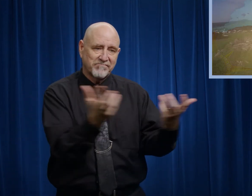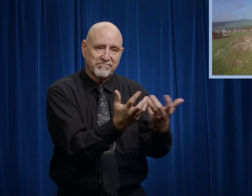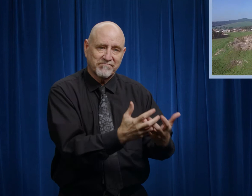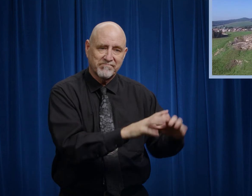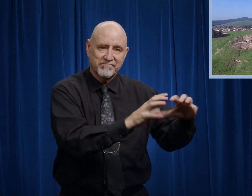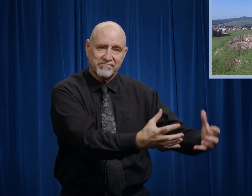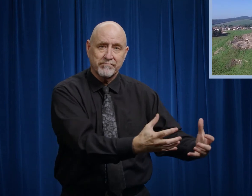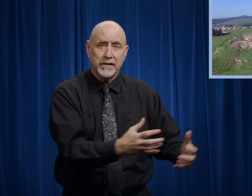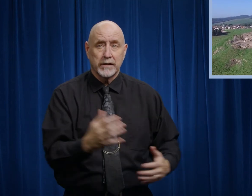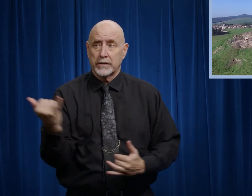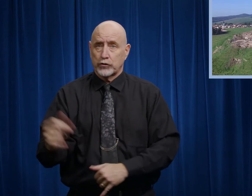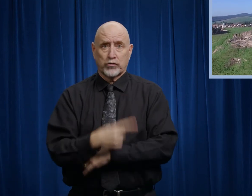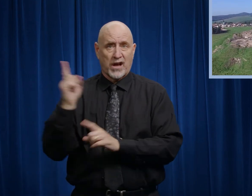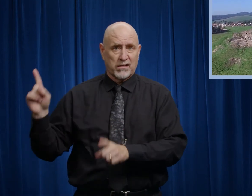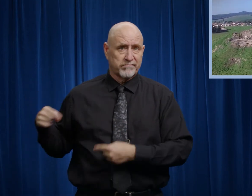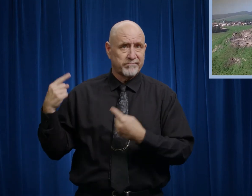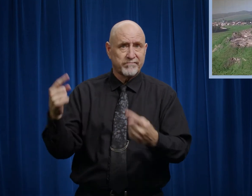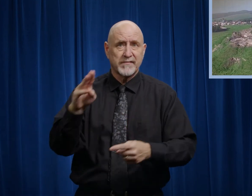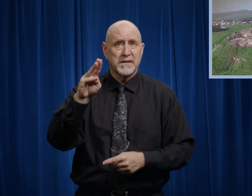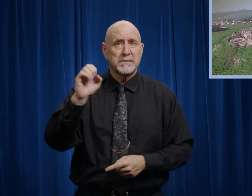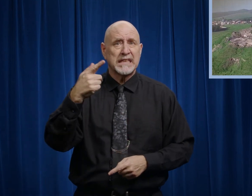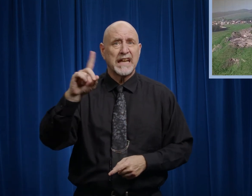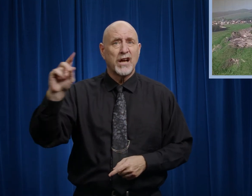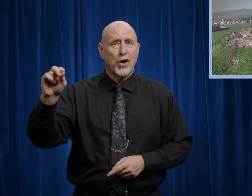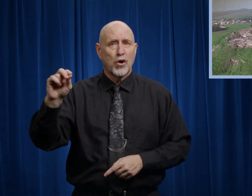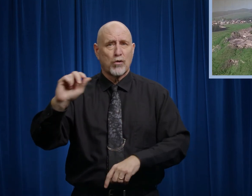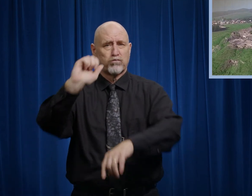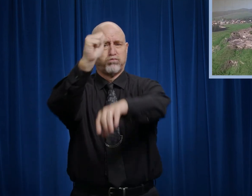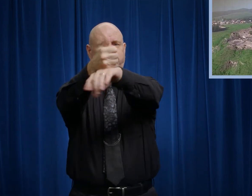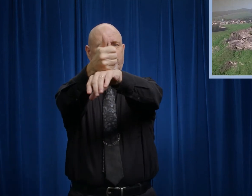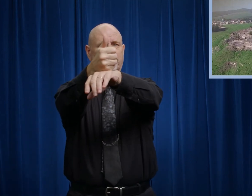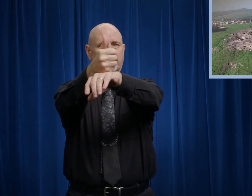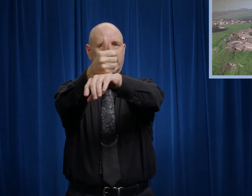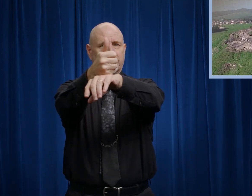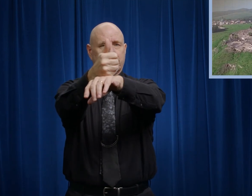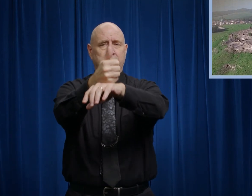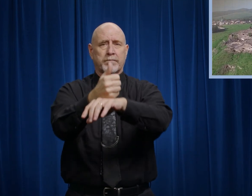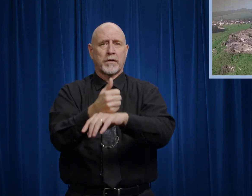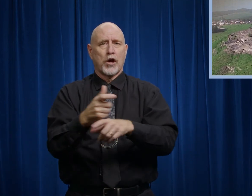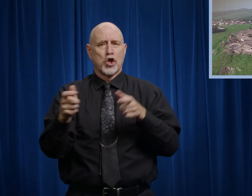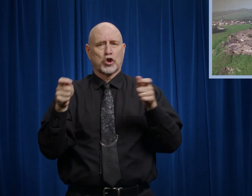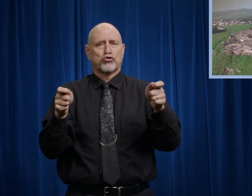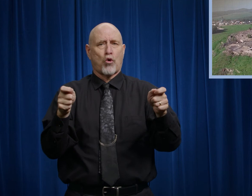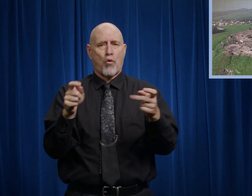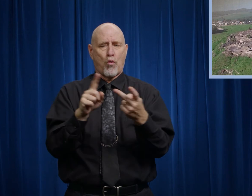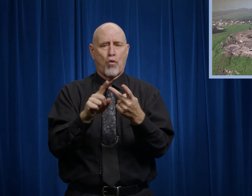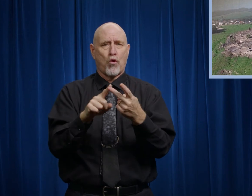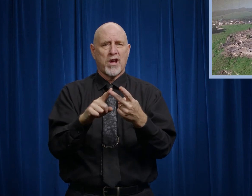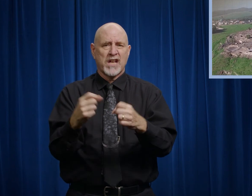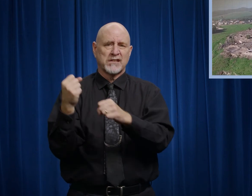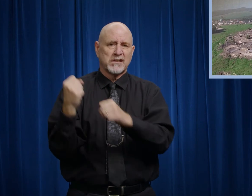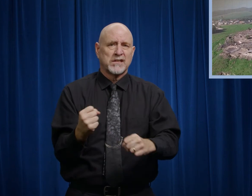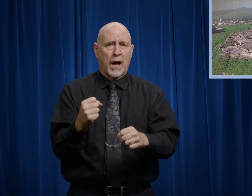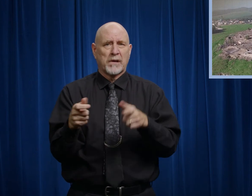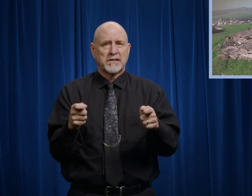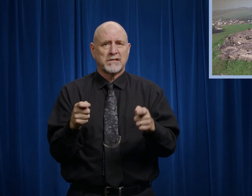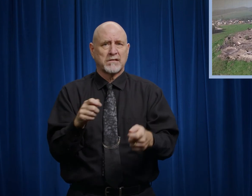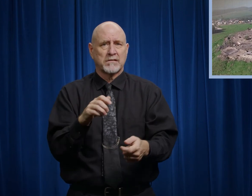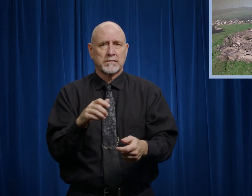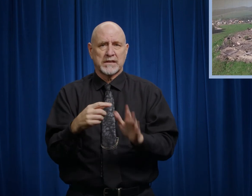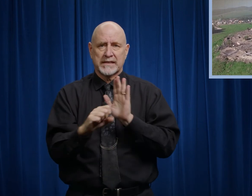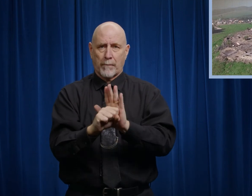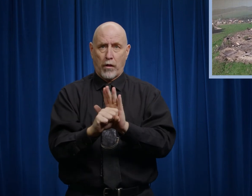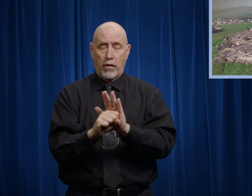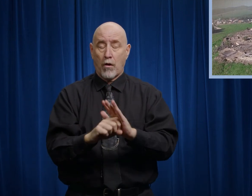allies. To this day, Megiddo continues to stand as a symbol for control and